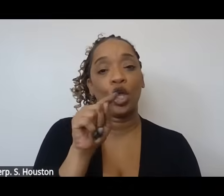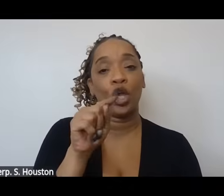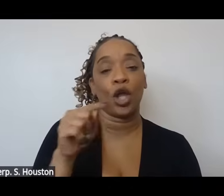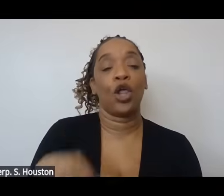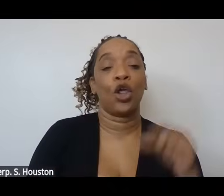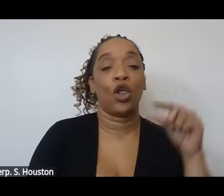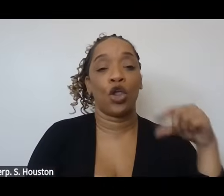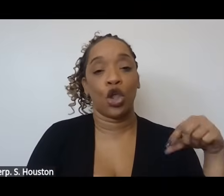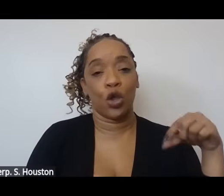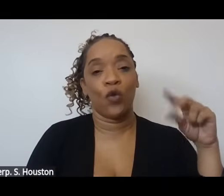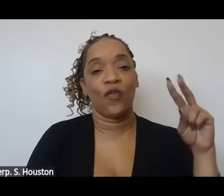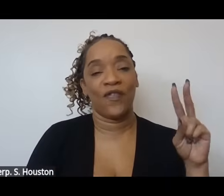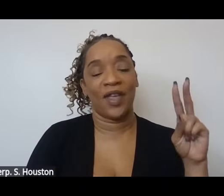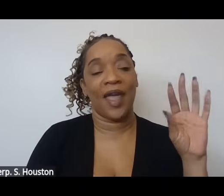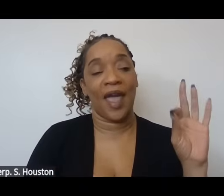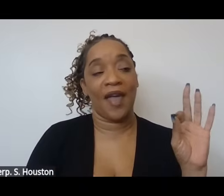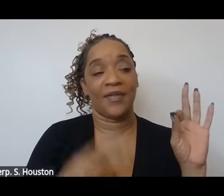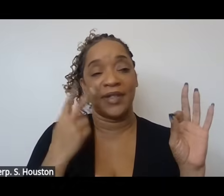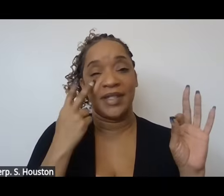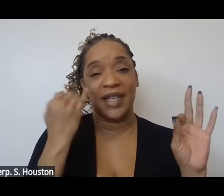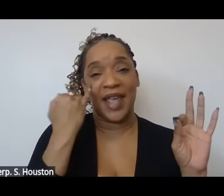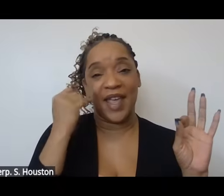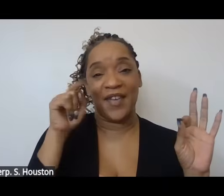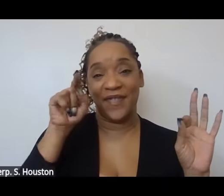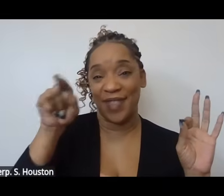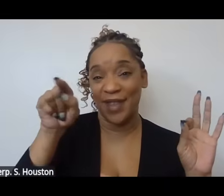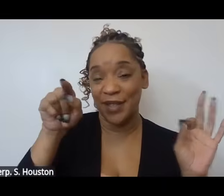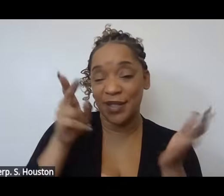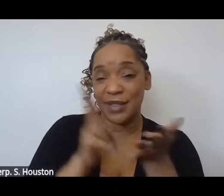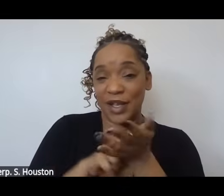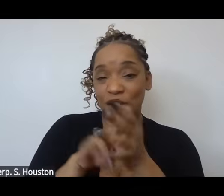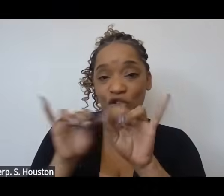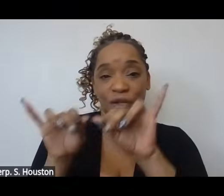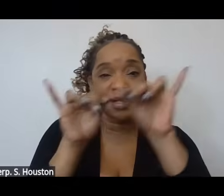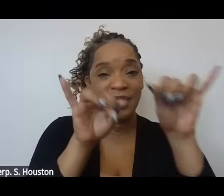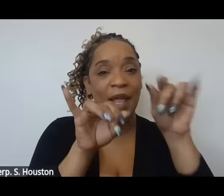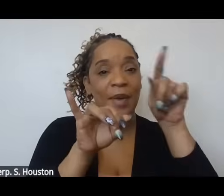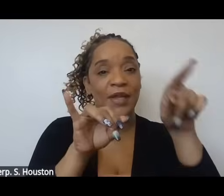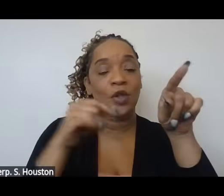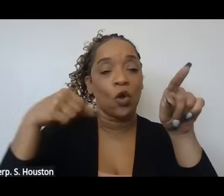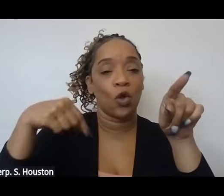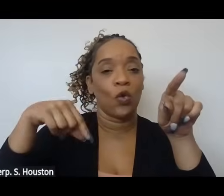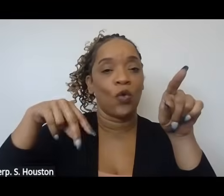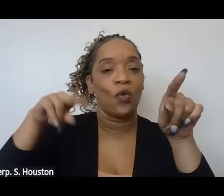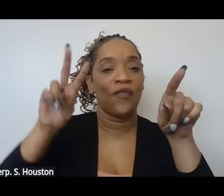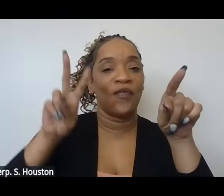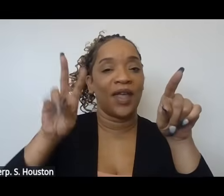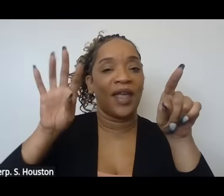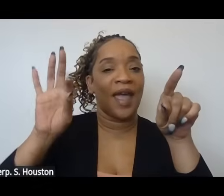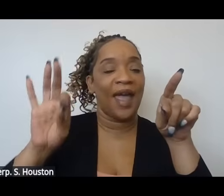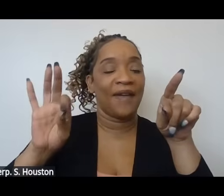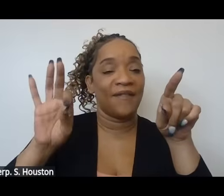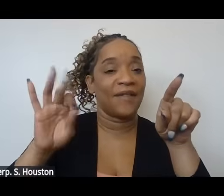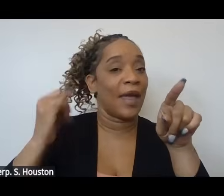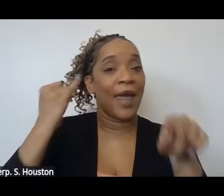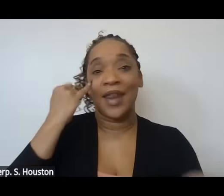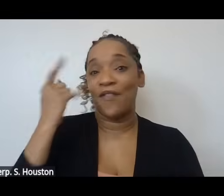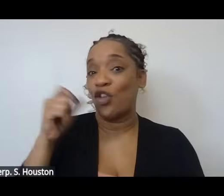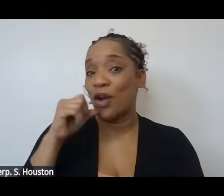in 2025 match the signature that's contained in the qualified voter file? Yes or no? And if they're not even in qualified voter file, well,